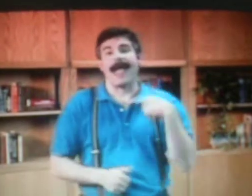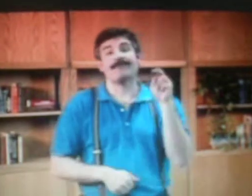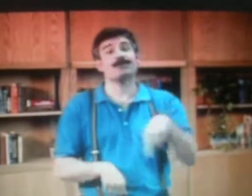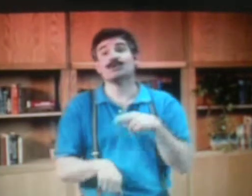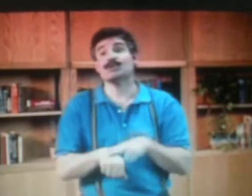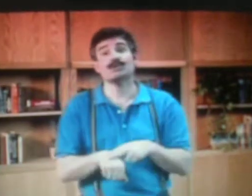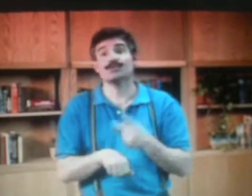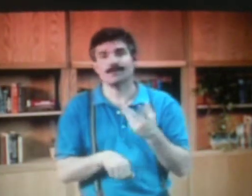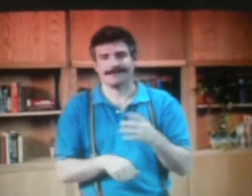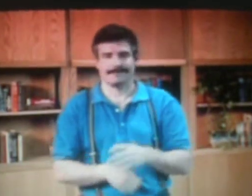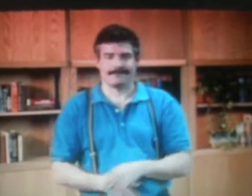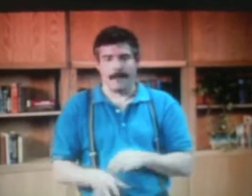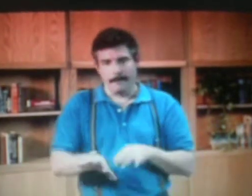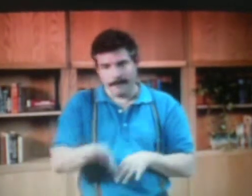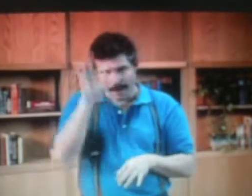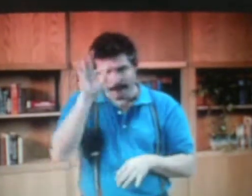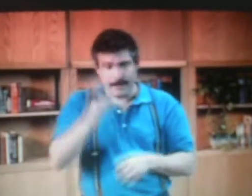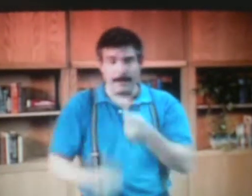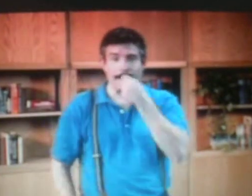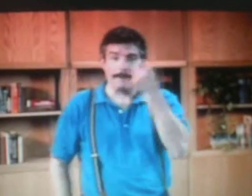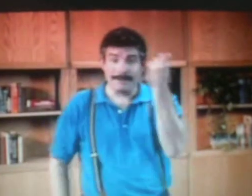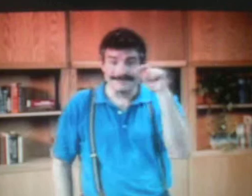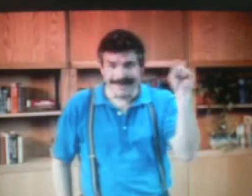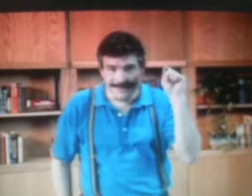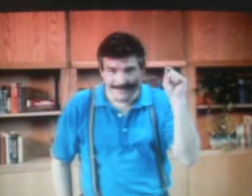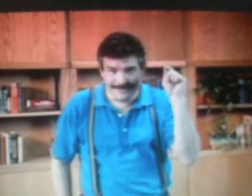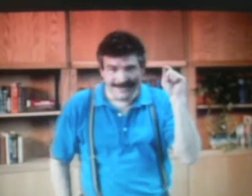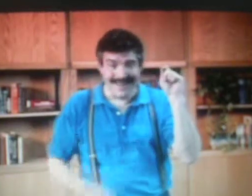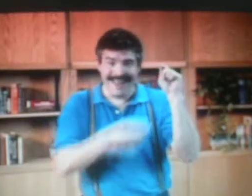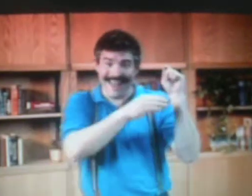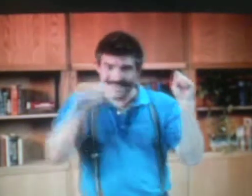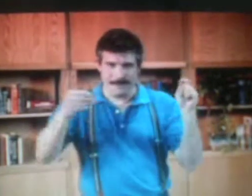a positive attitude. It was normal for me.